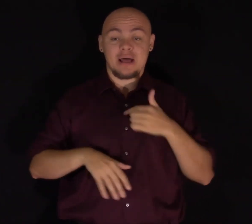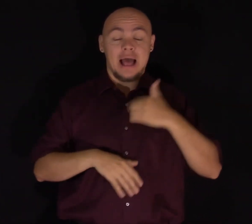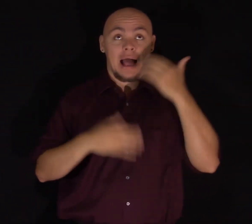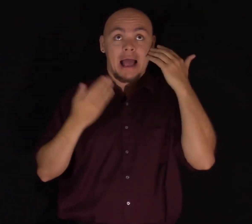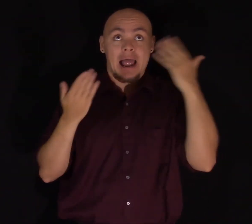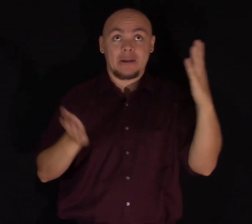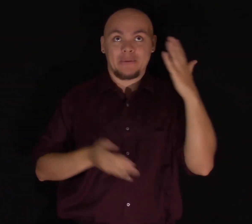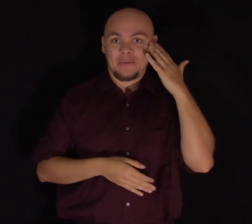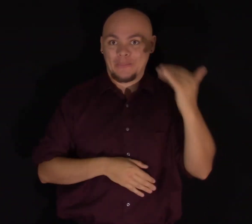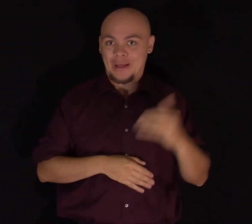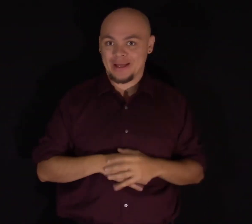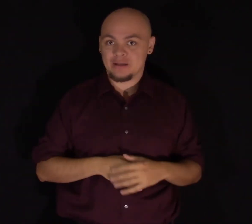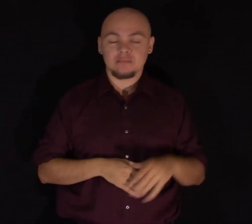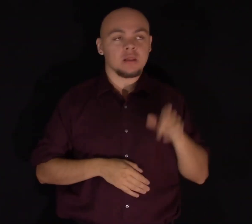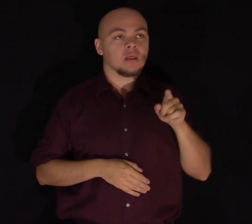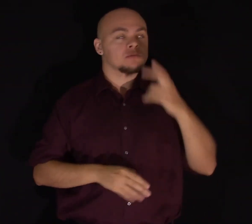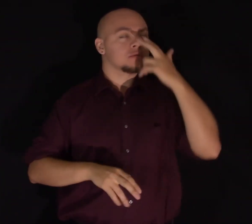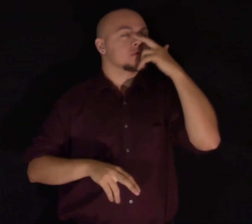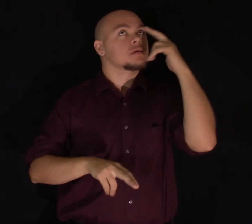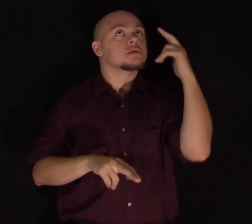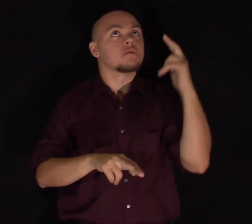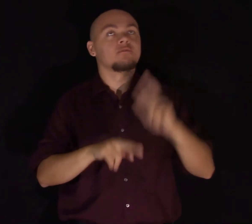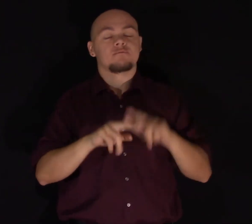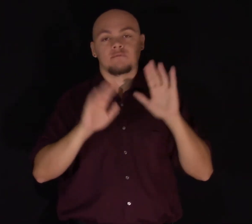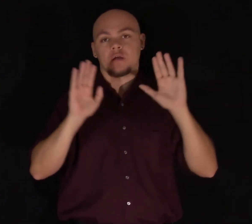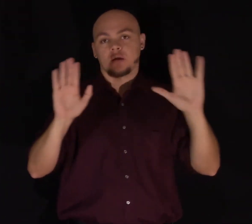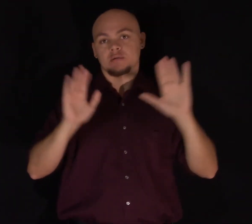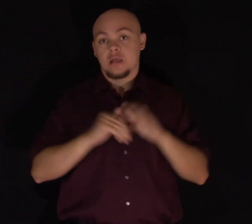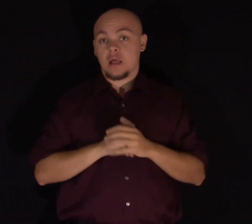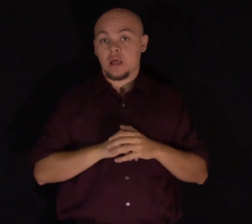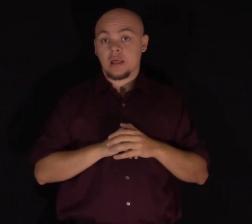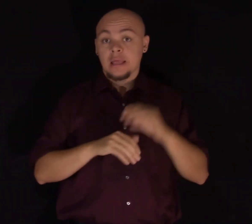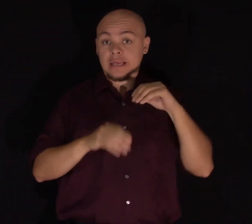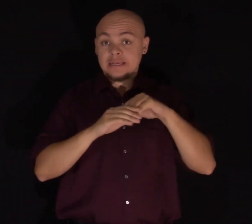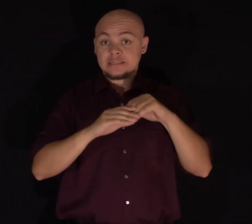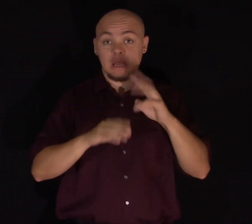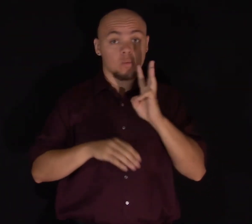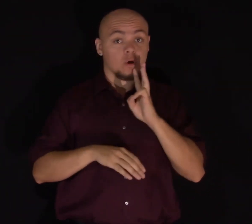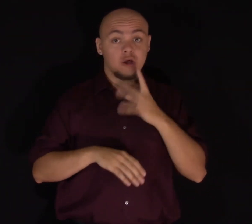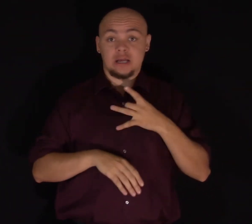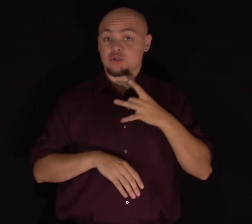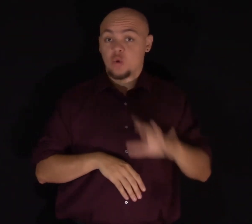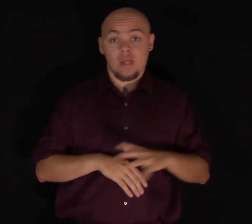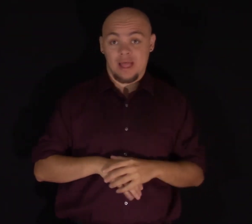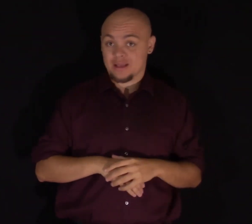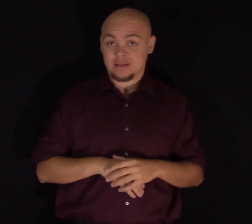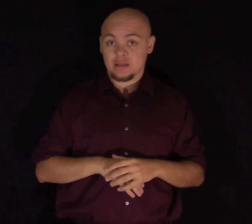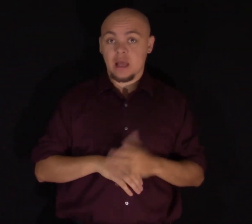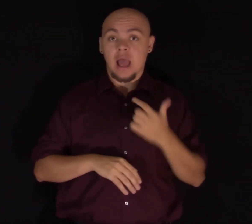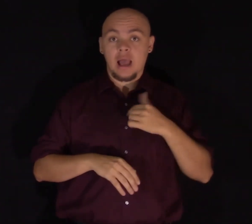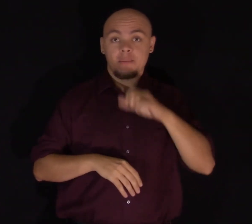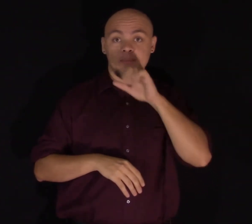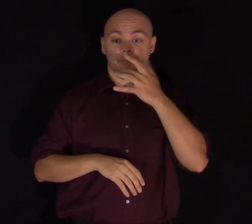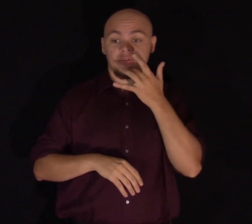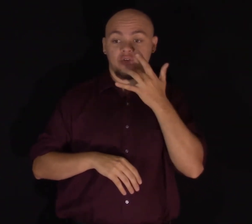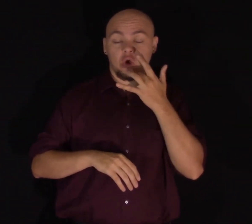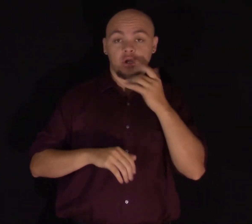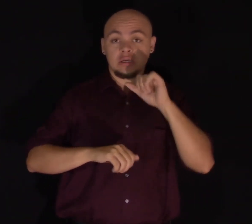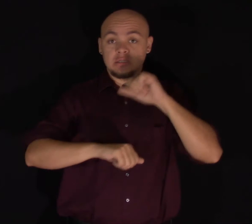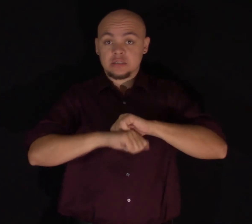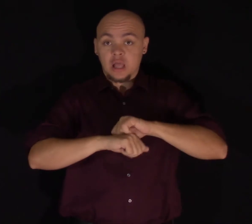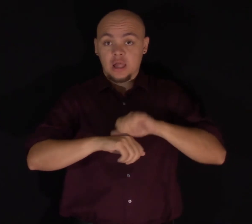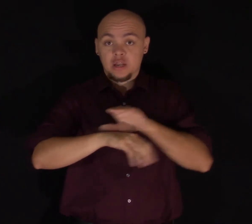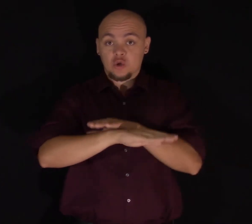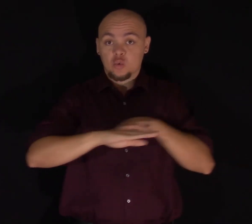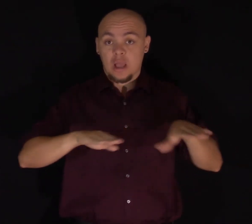And I had an incredible time. Also, I don't like being submerged in water. I like to be, again, on solid ground. So I went to